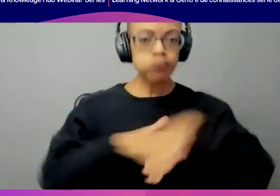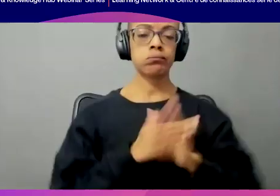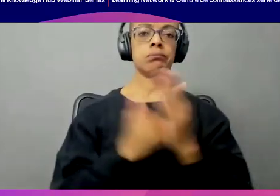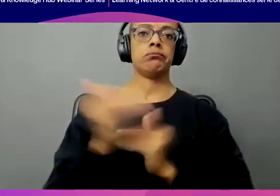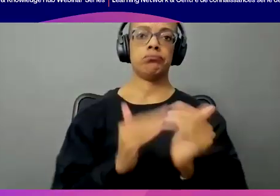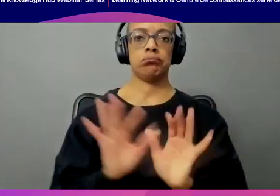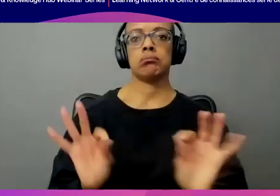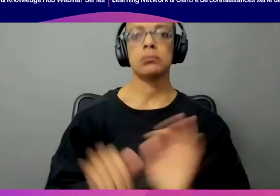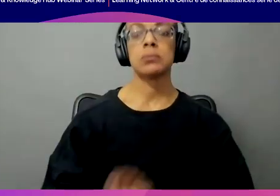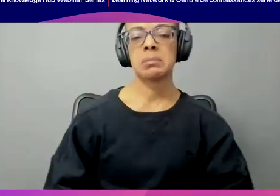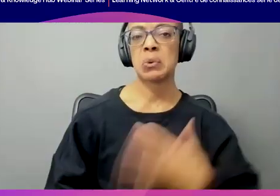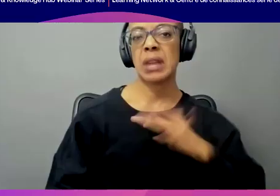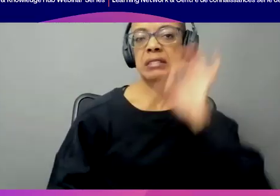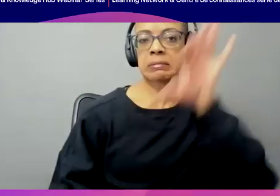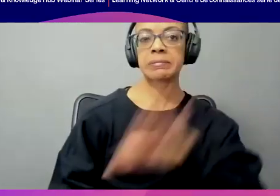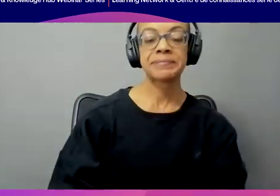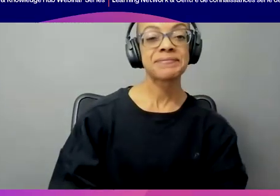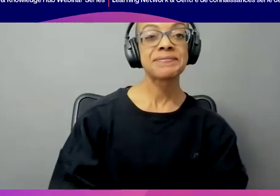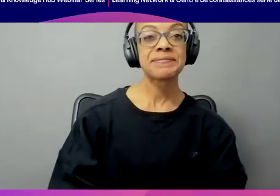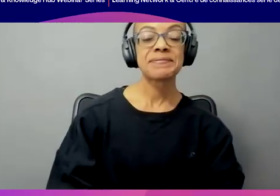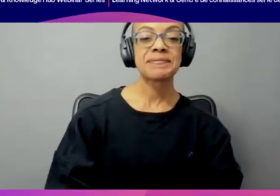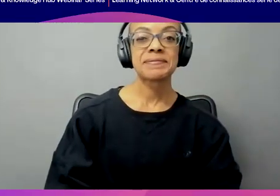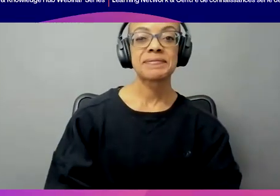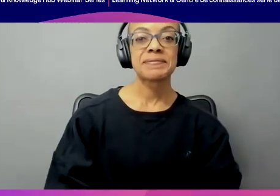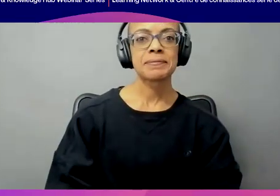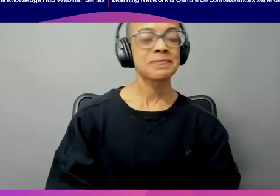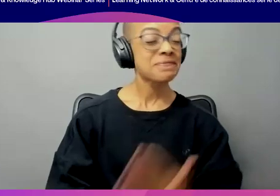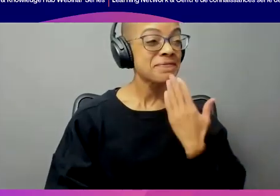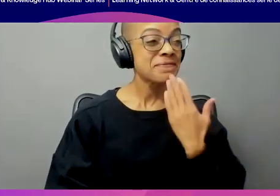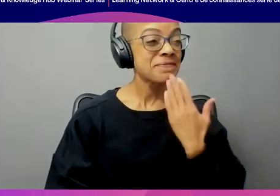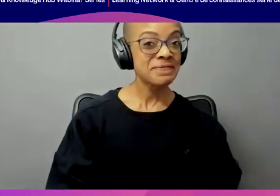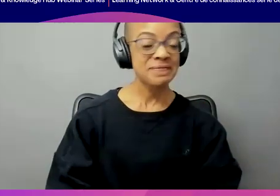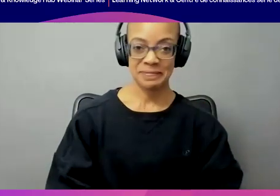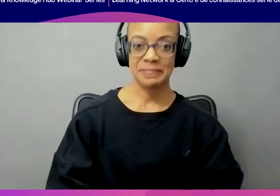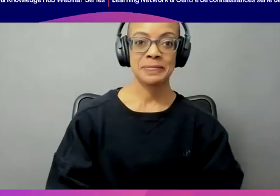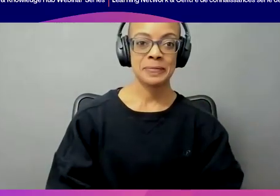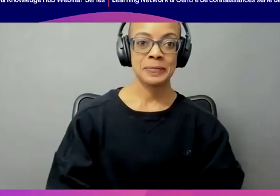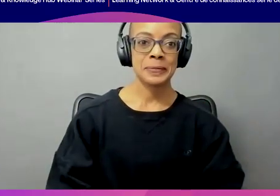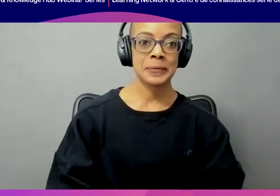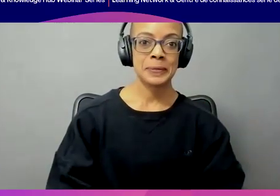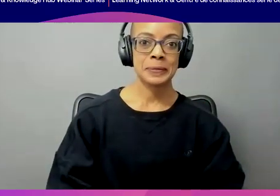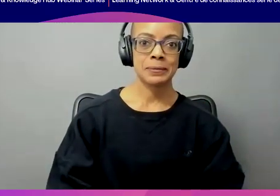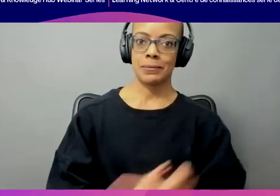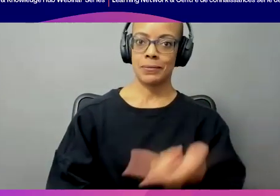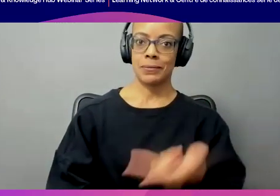be just some of what I would add. Yeah. Thank you, Leanne and Lorraine and Katrina for